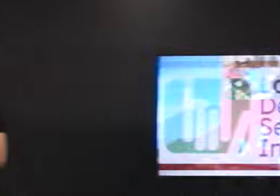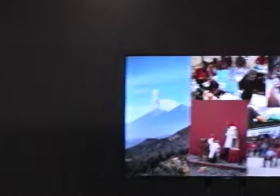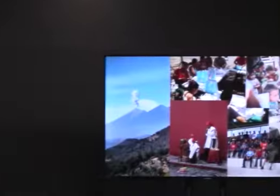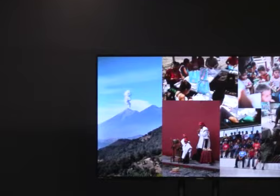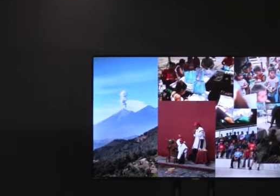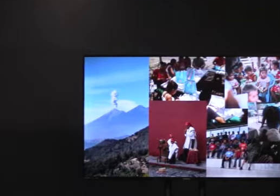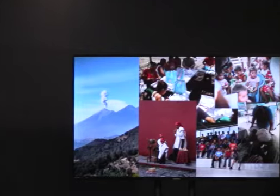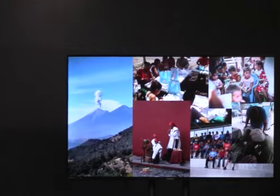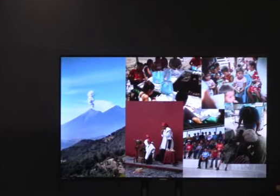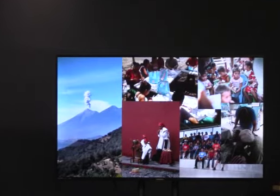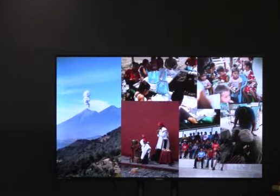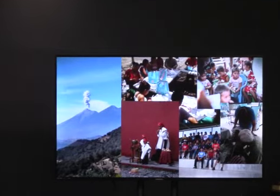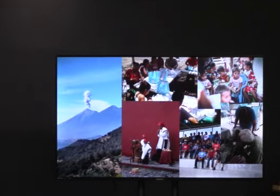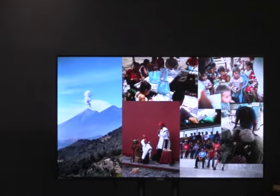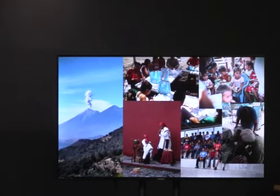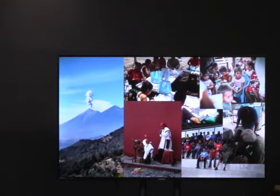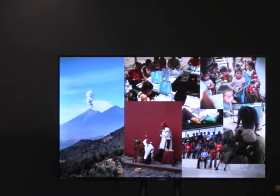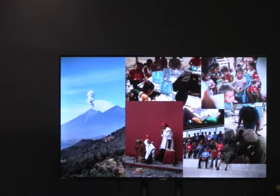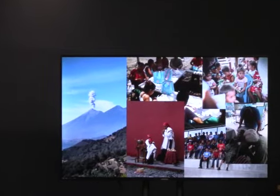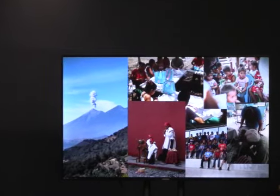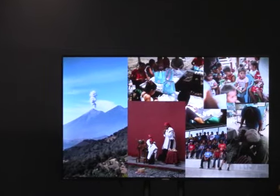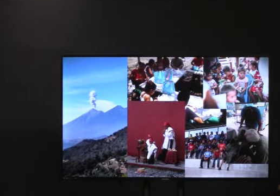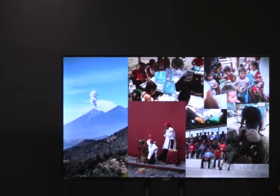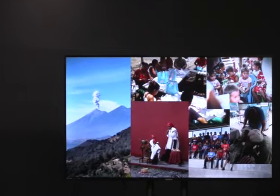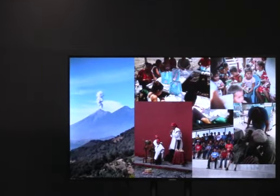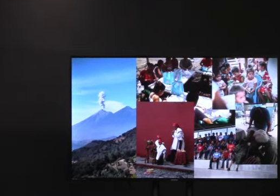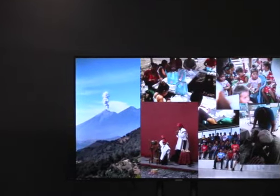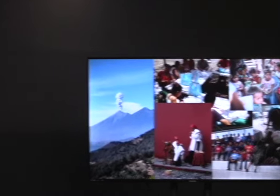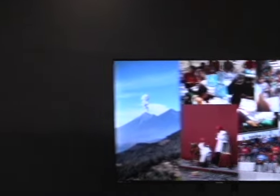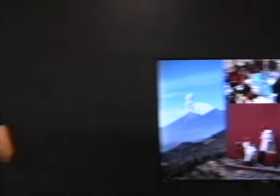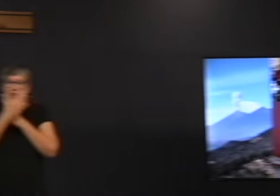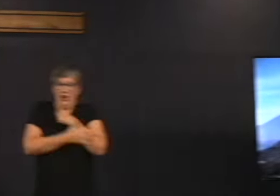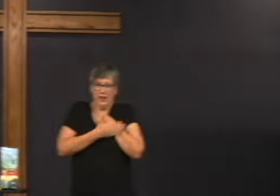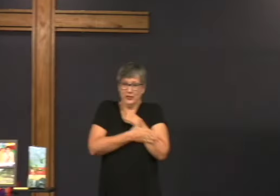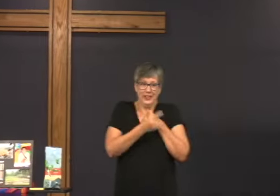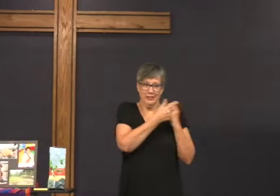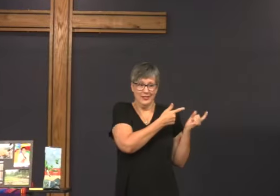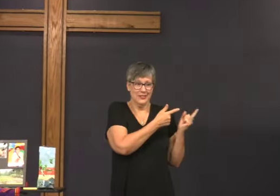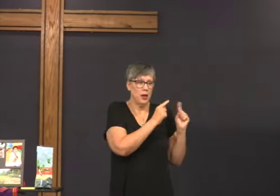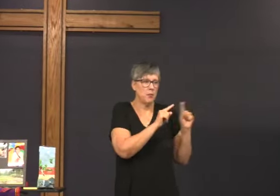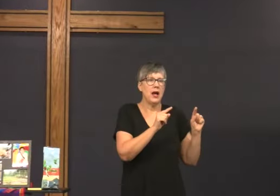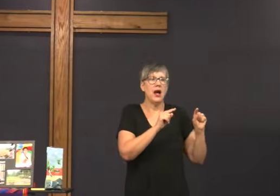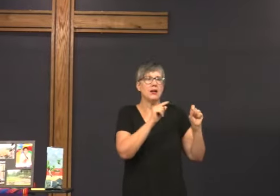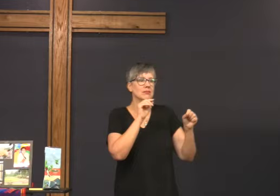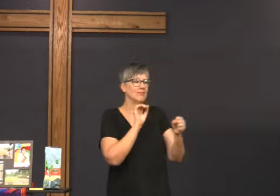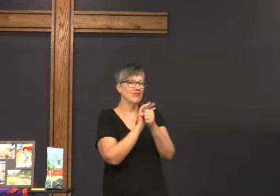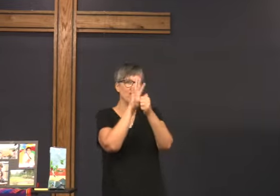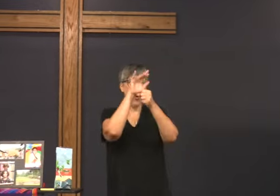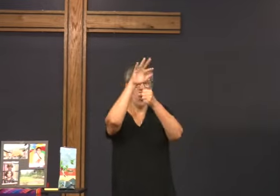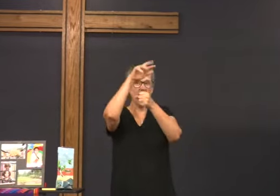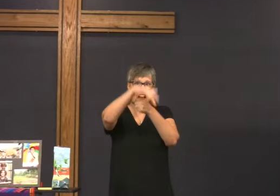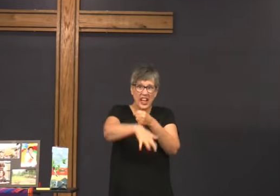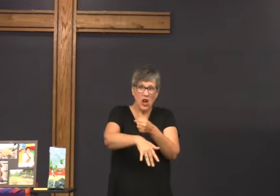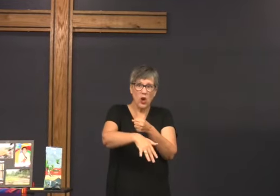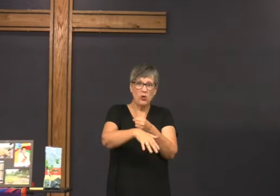please. We have a beautiful country. There